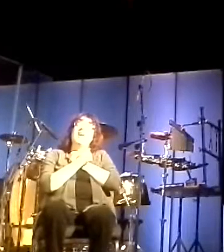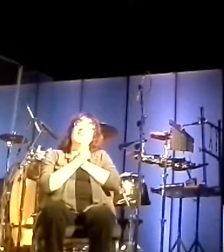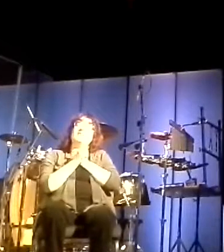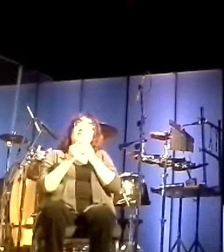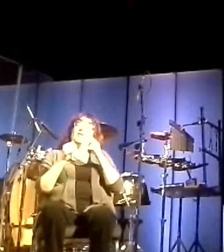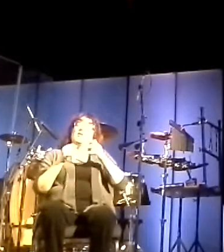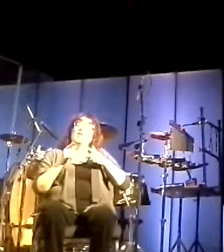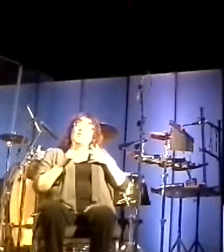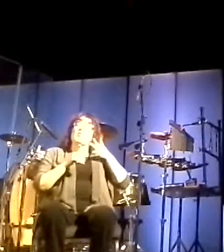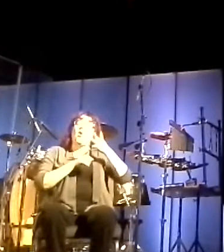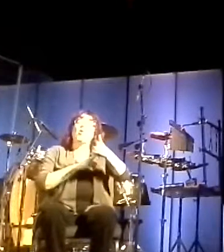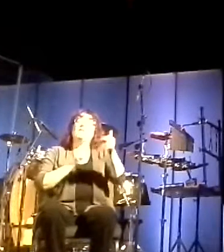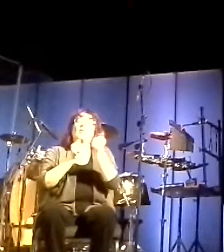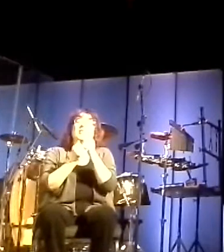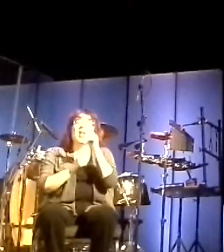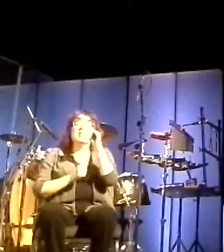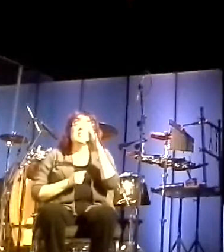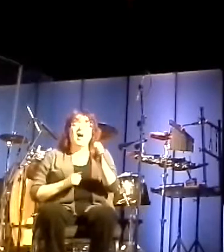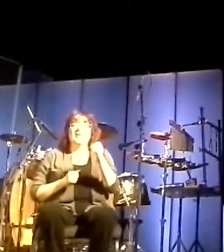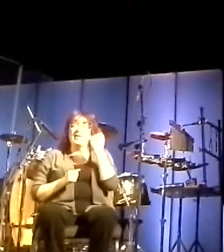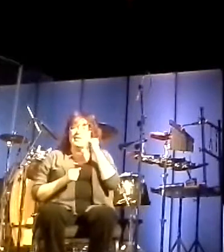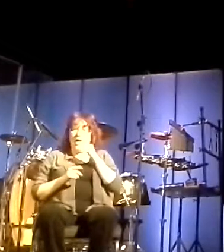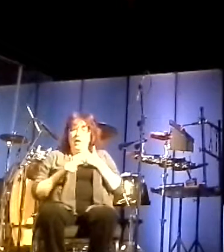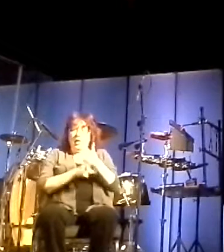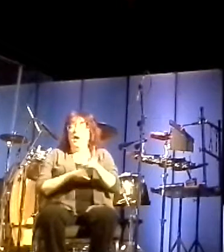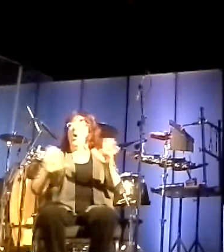love. And if not,